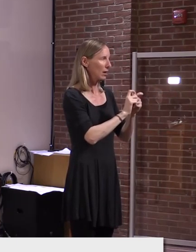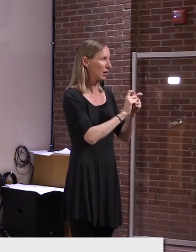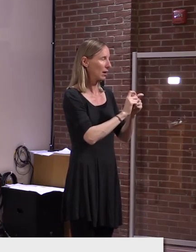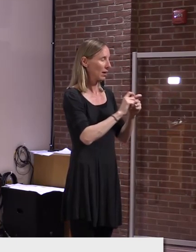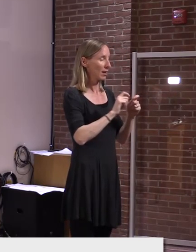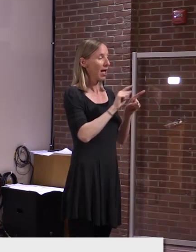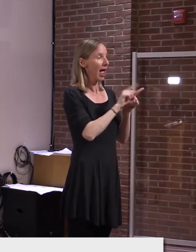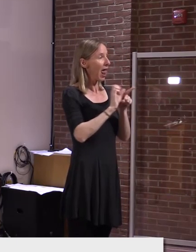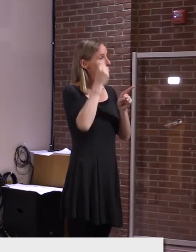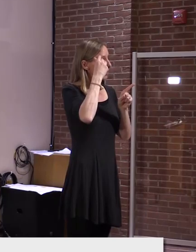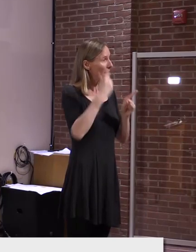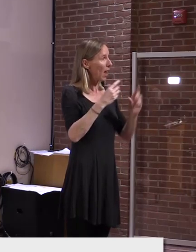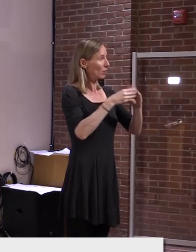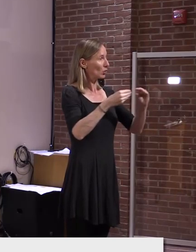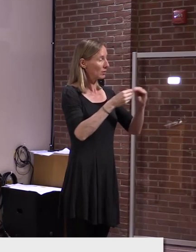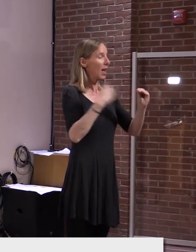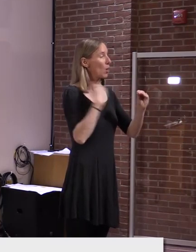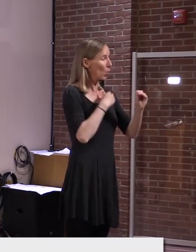well